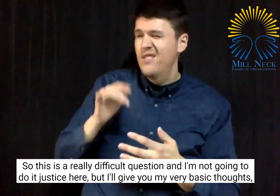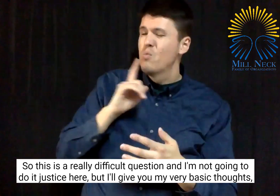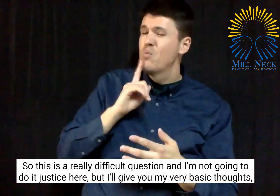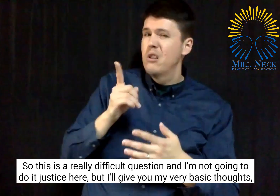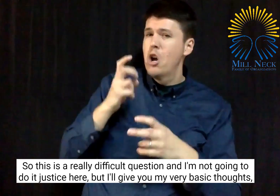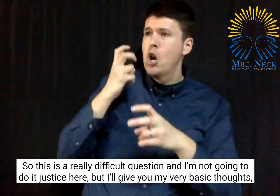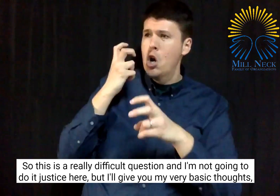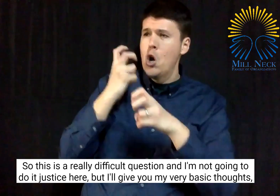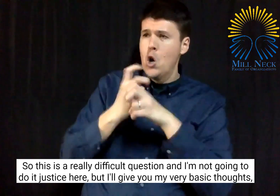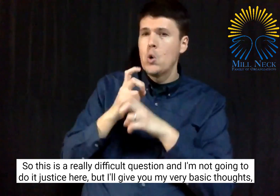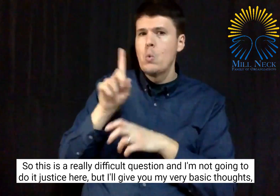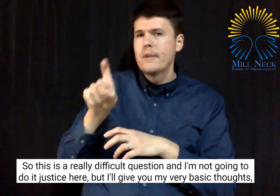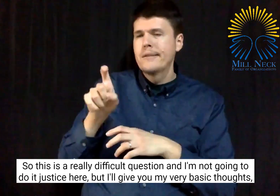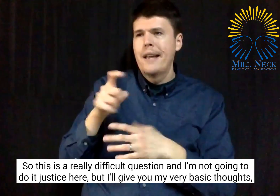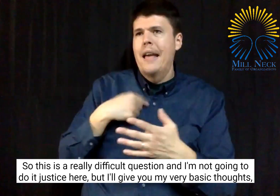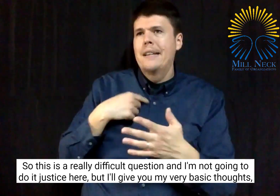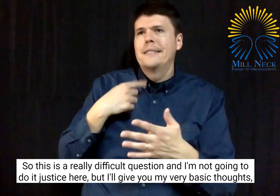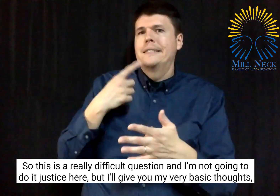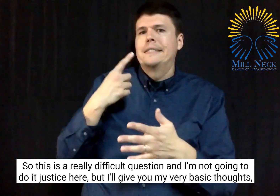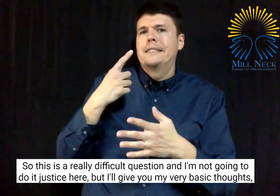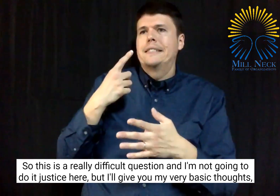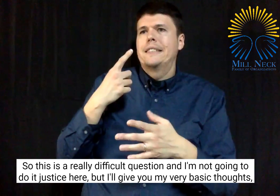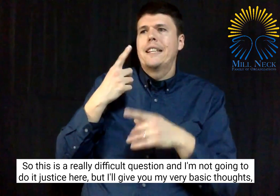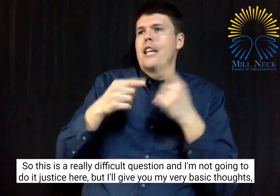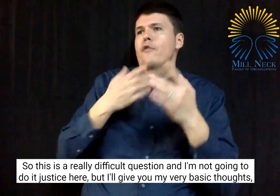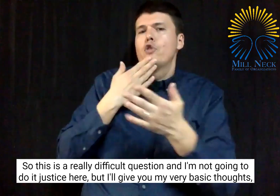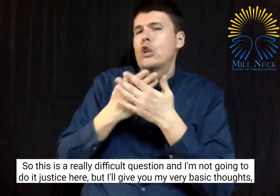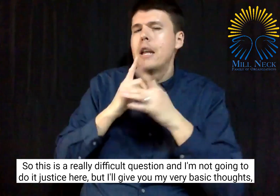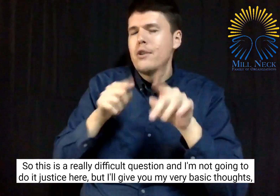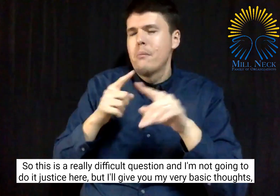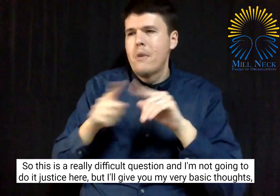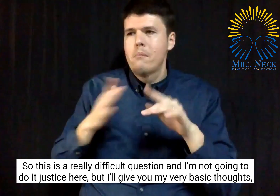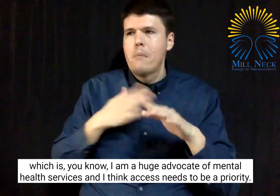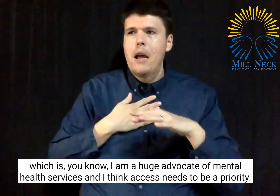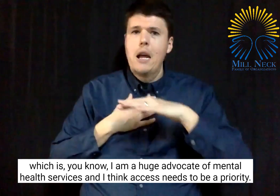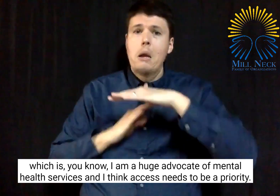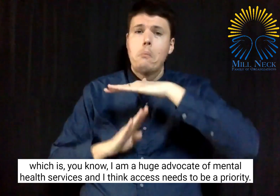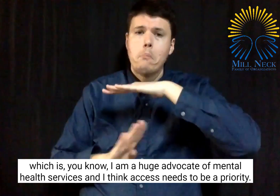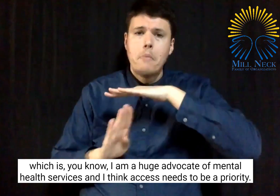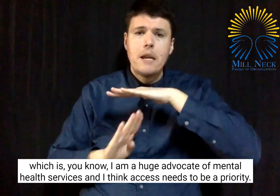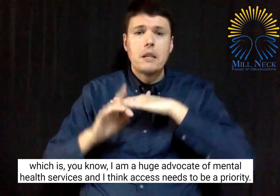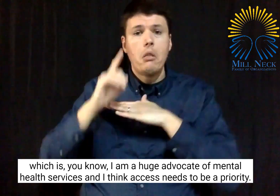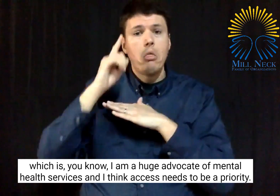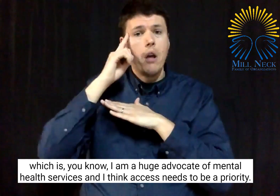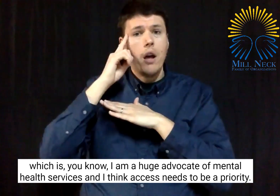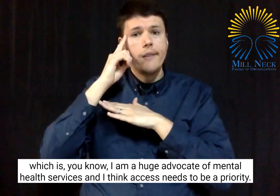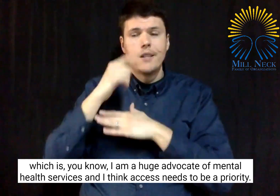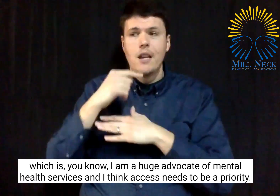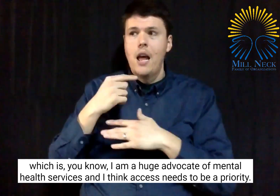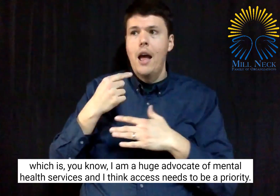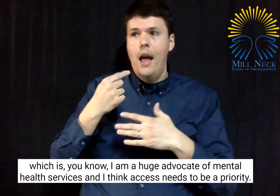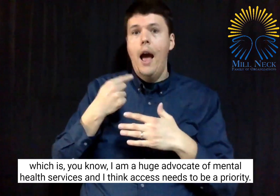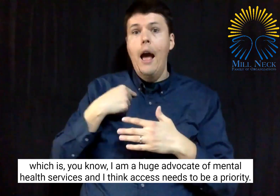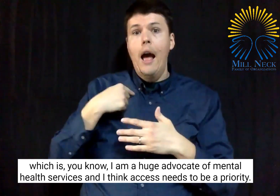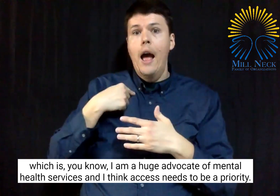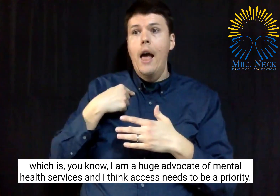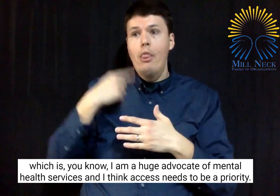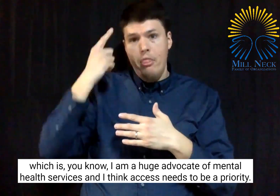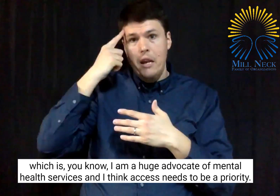question, and I'm not going to do it justice here, but I'll give you my very basic thoughts, which is, I'm a huge advocate of mental health services, and I